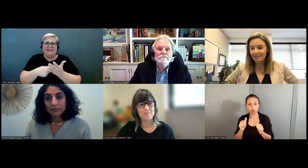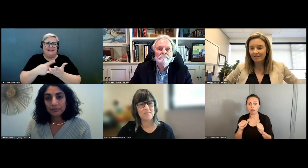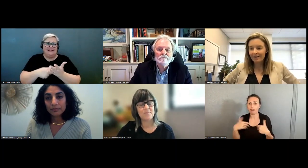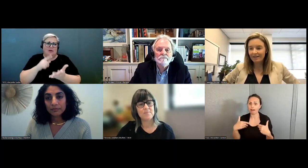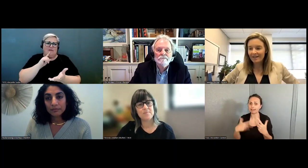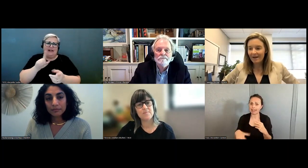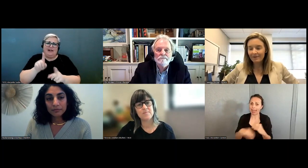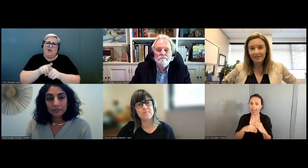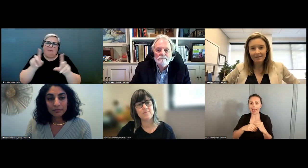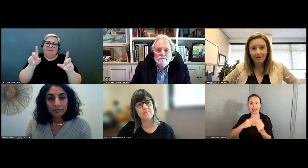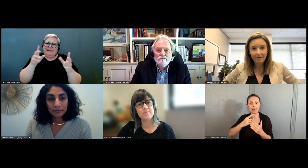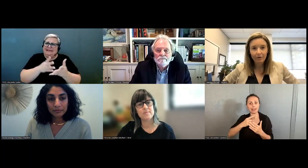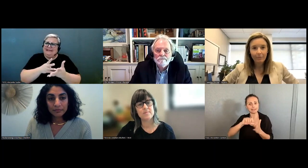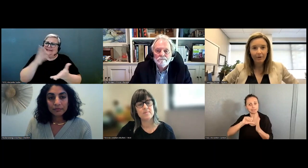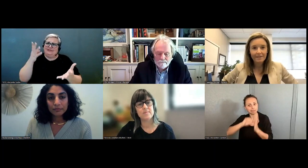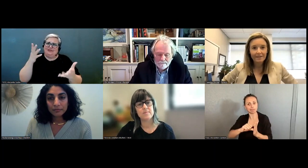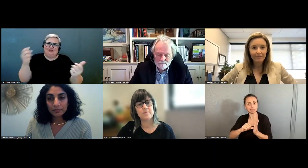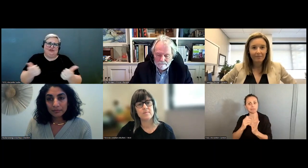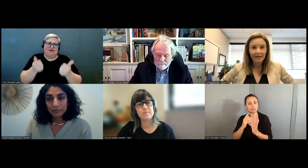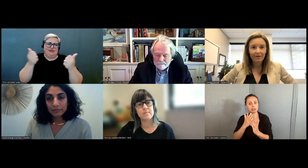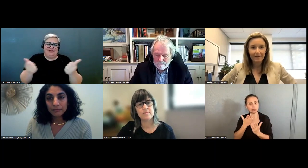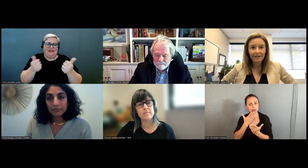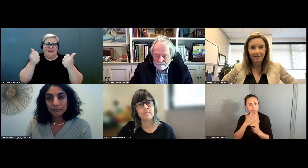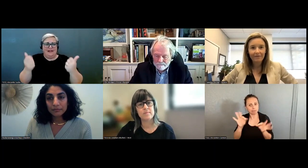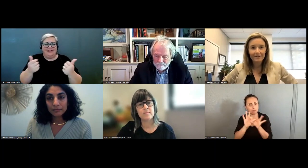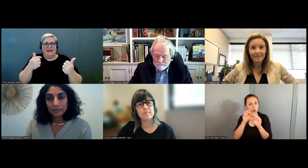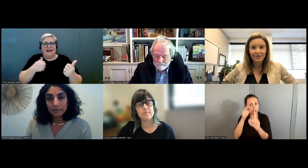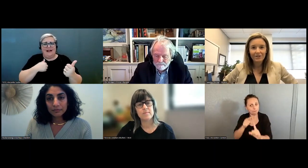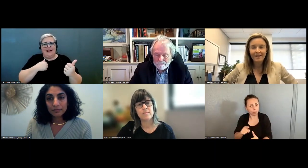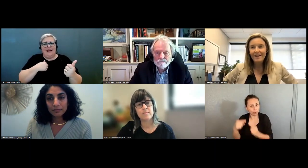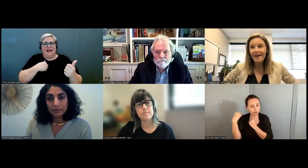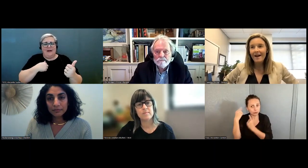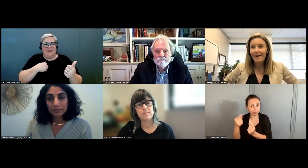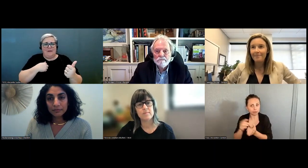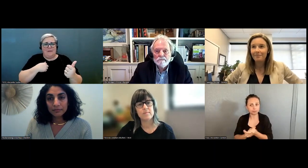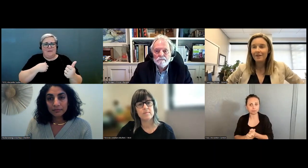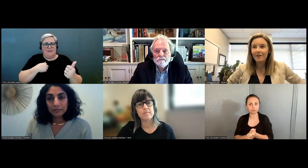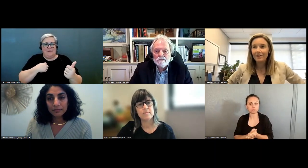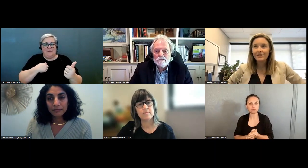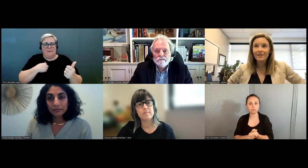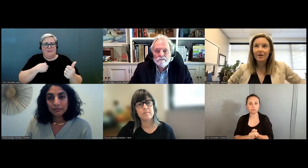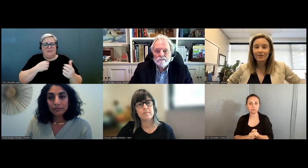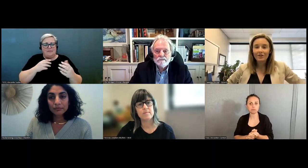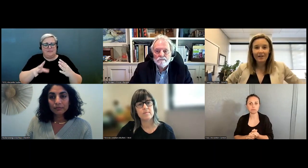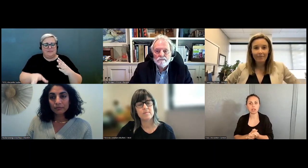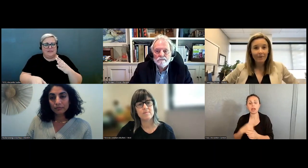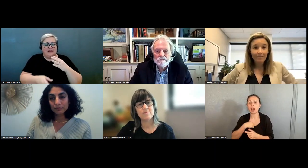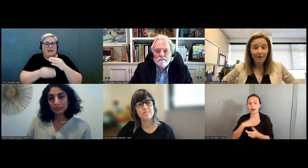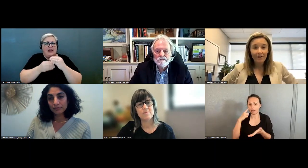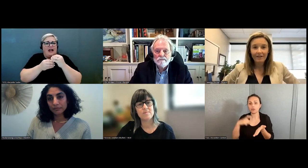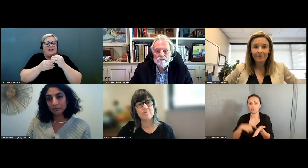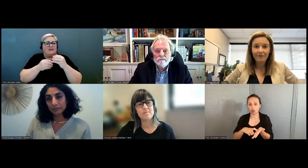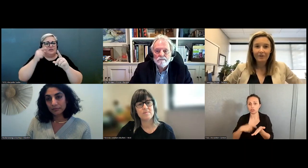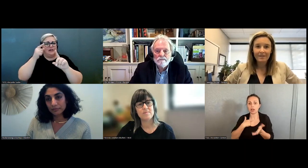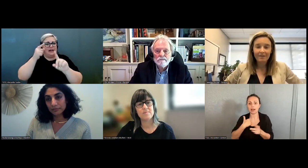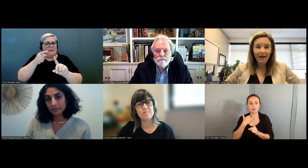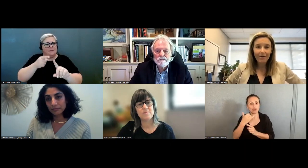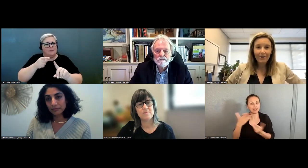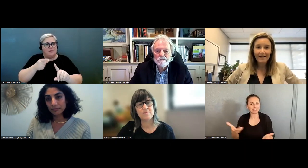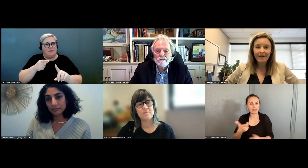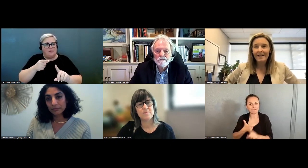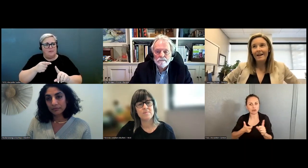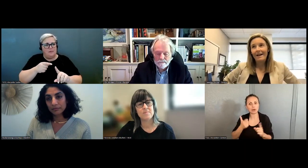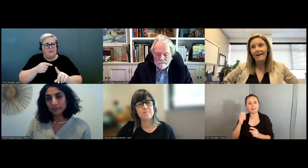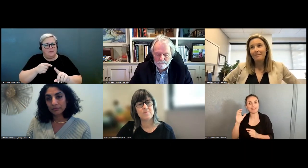add to and emphasize a lot of the great points that have been made already in the conversation. I'll just acknowledge that I'm calling in from the University